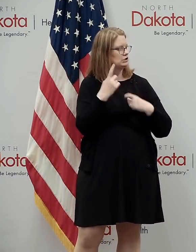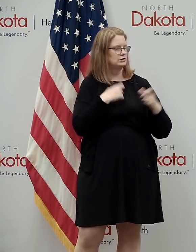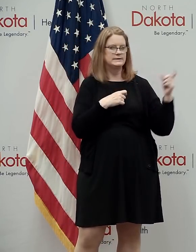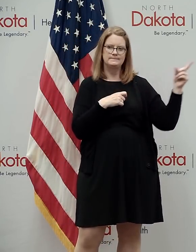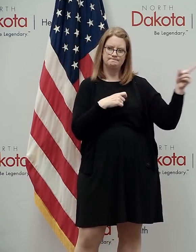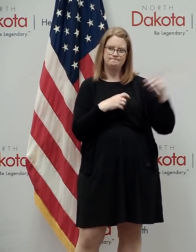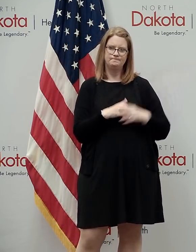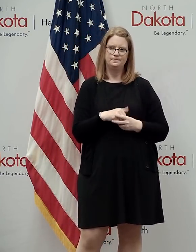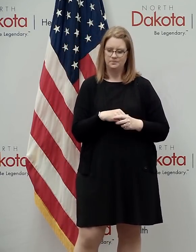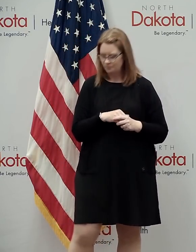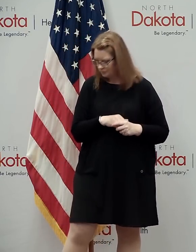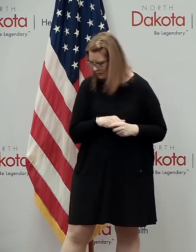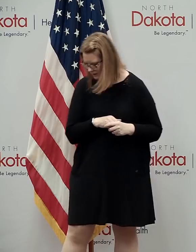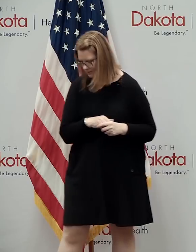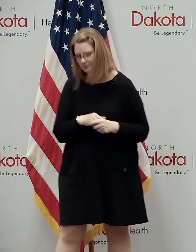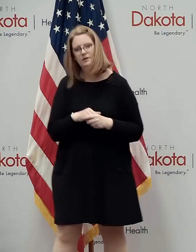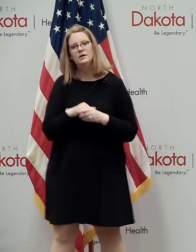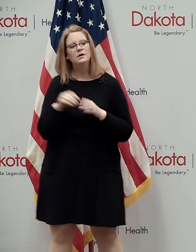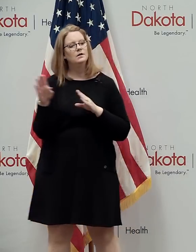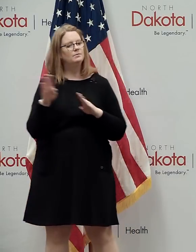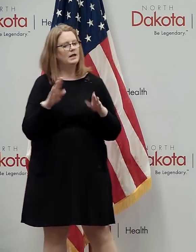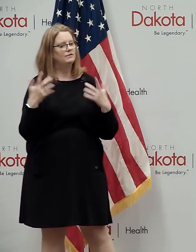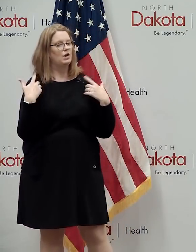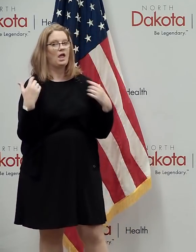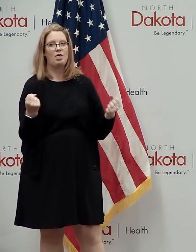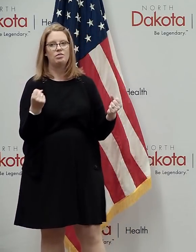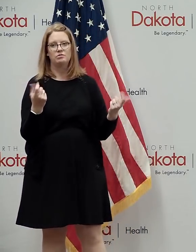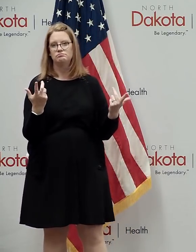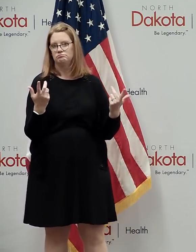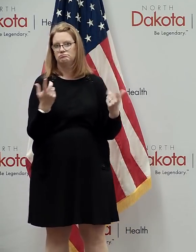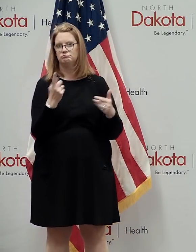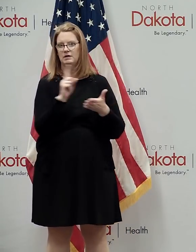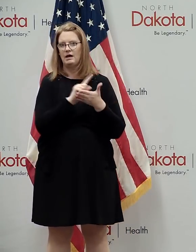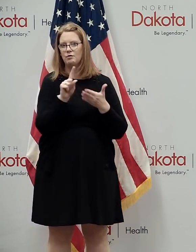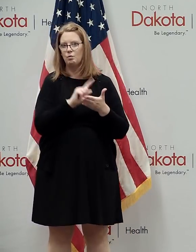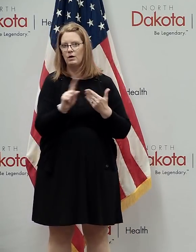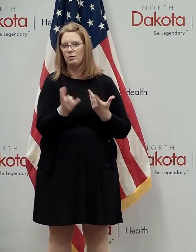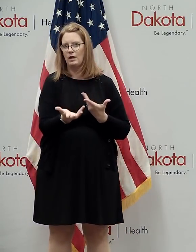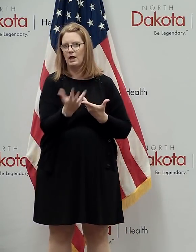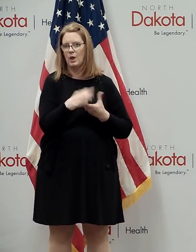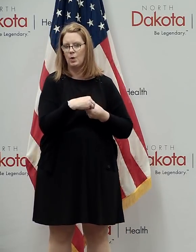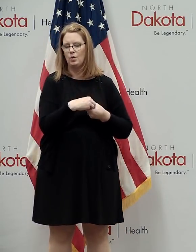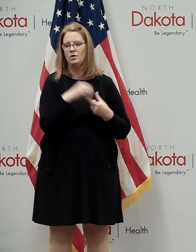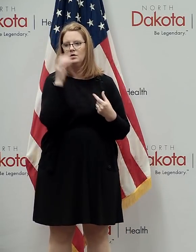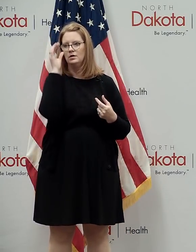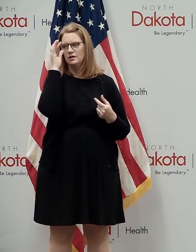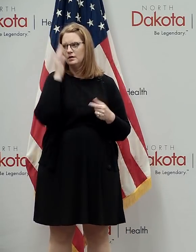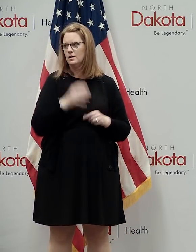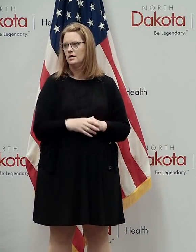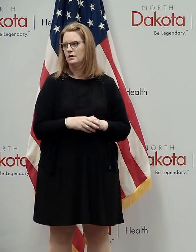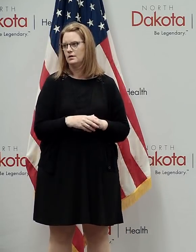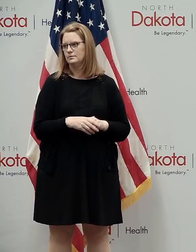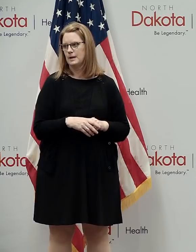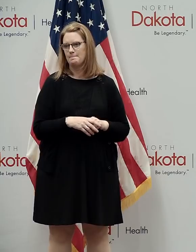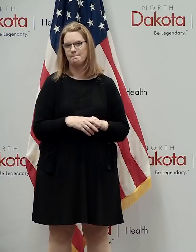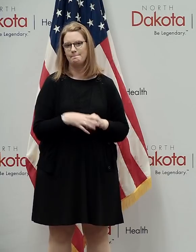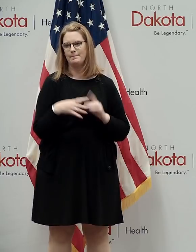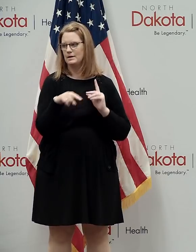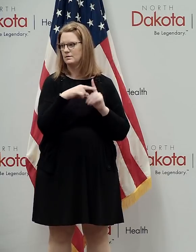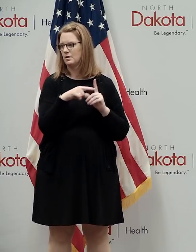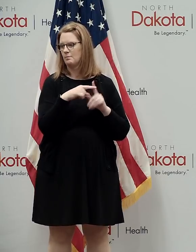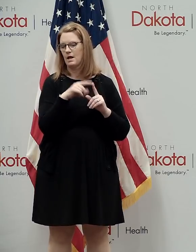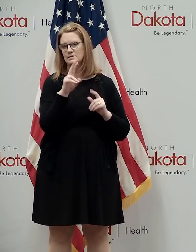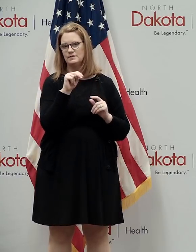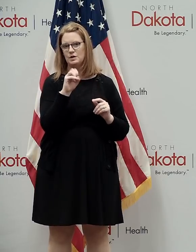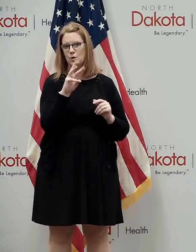well. On the behavioral health update, which we include every week, again, want to share some positive news